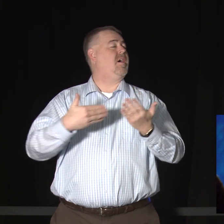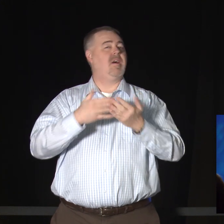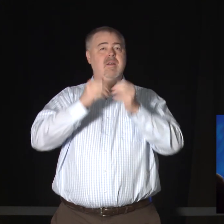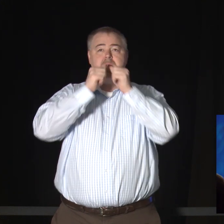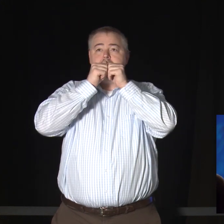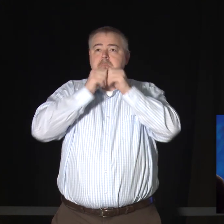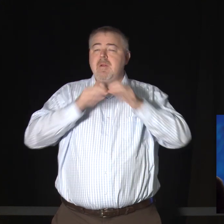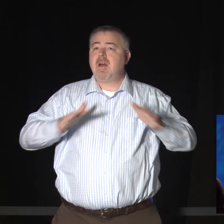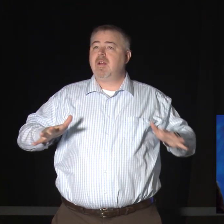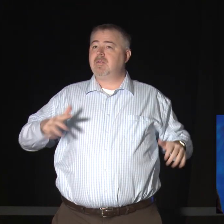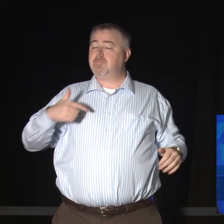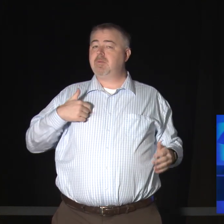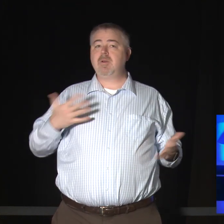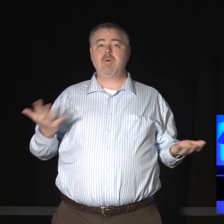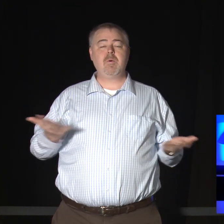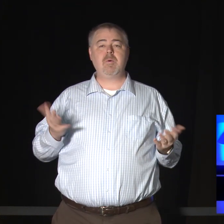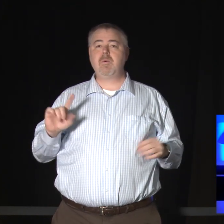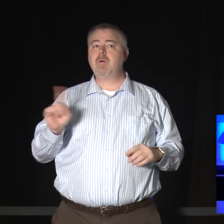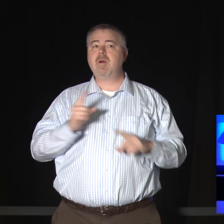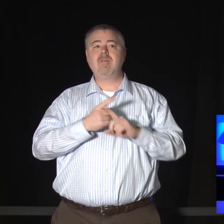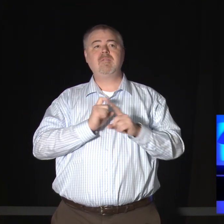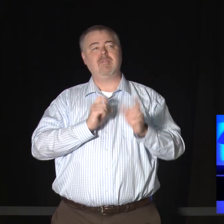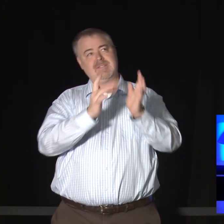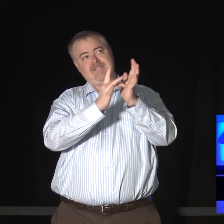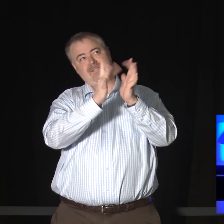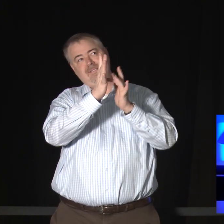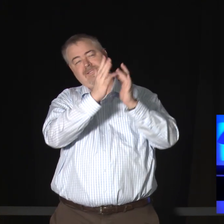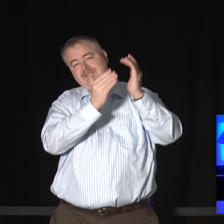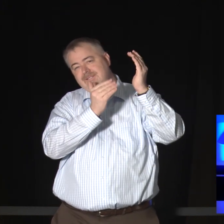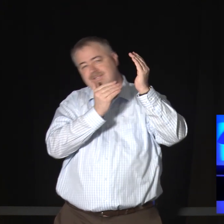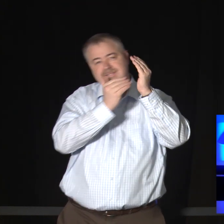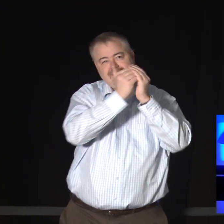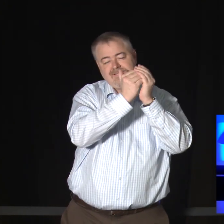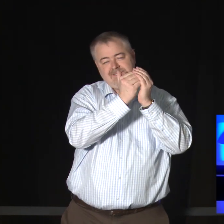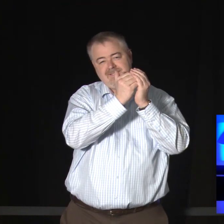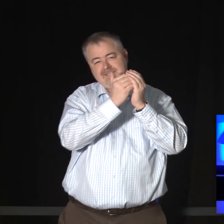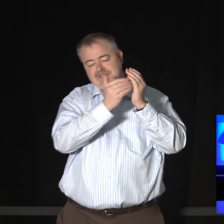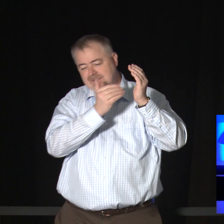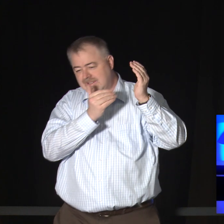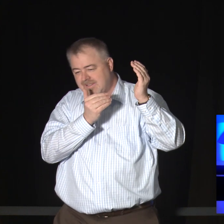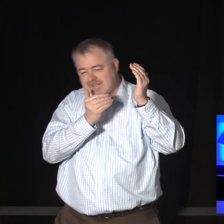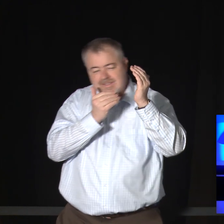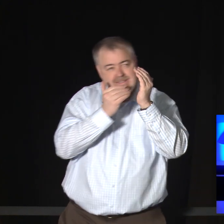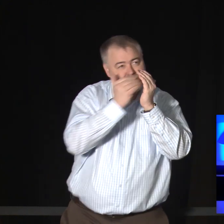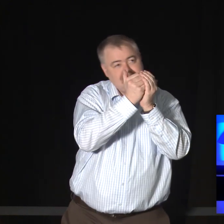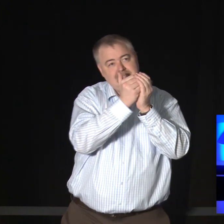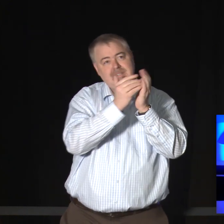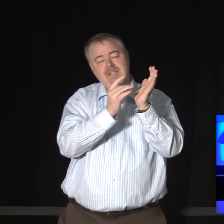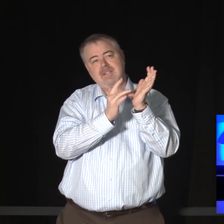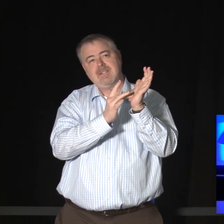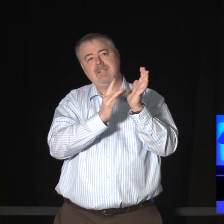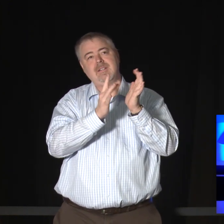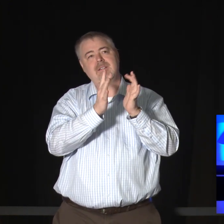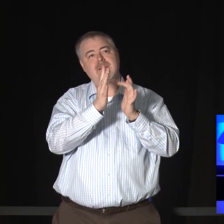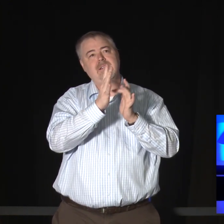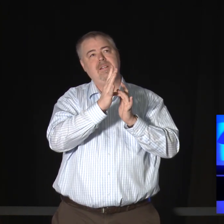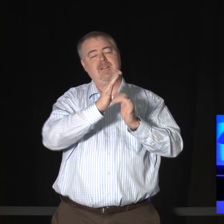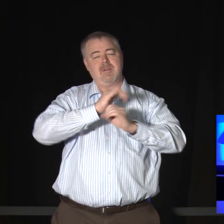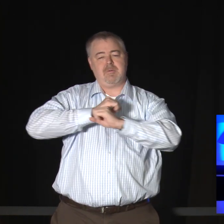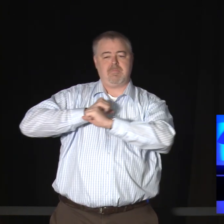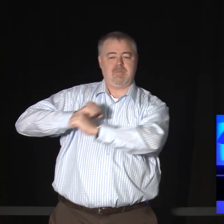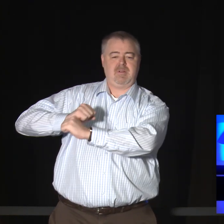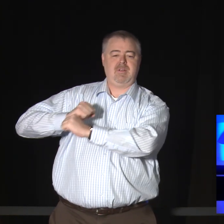I find at Jesus' knee. At Jesus' knee, there's shelter from